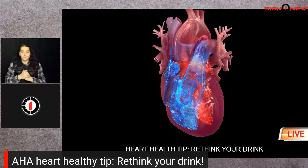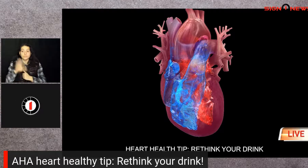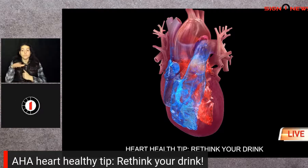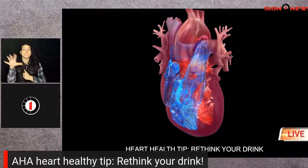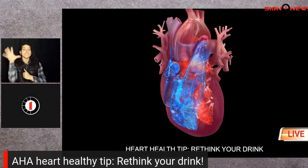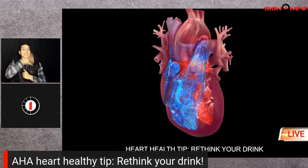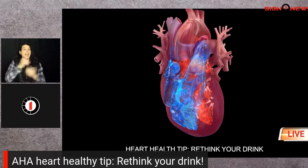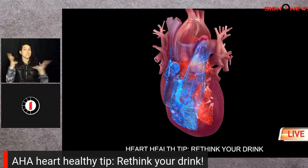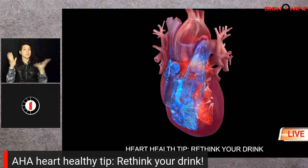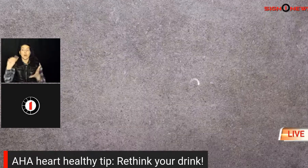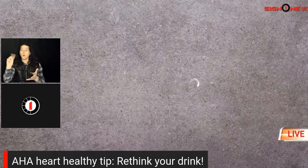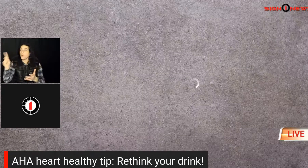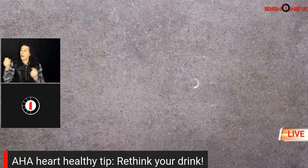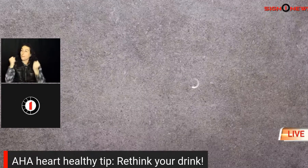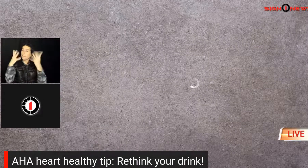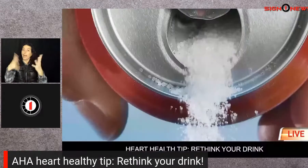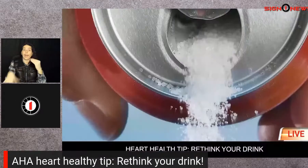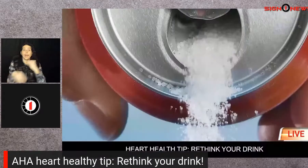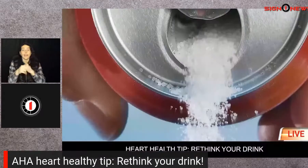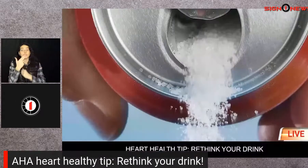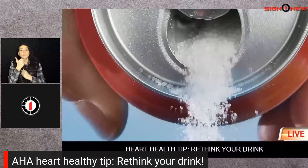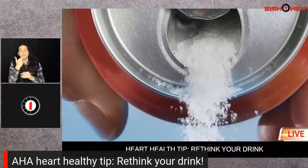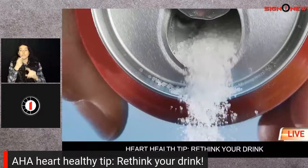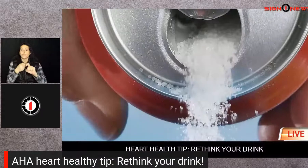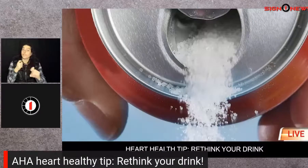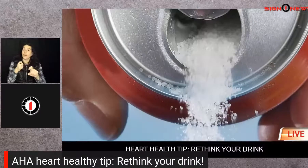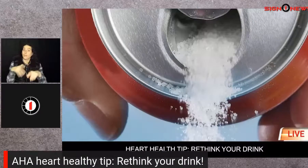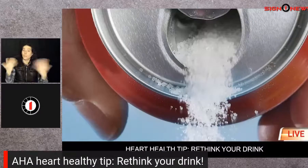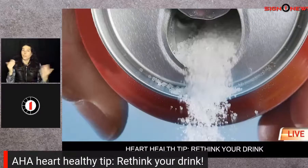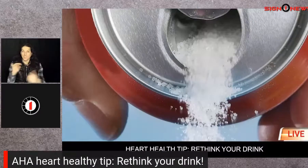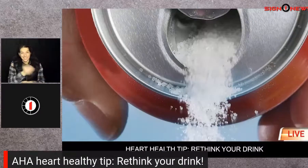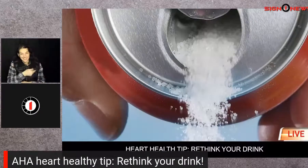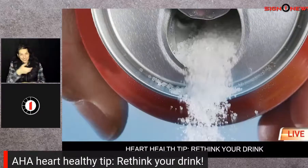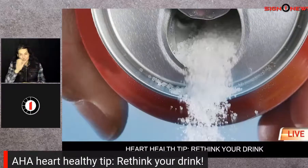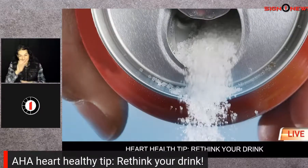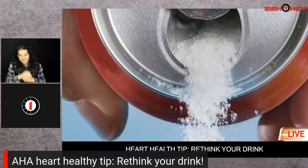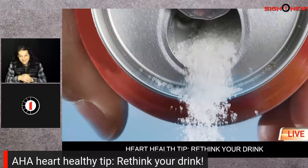few. And guess where many added sugars come